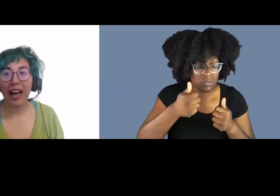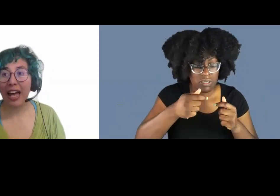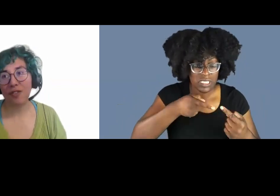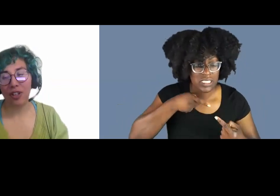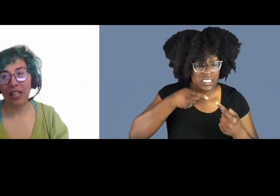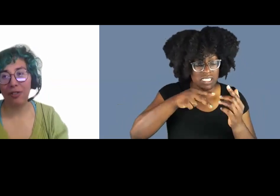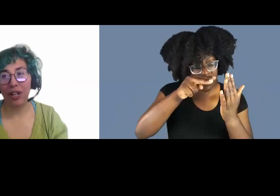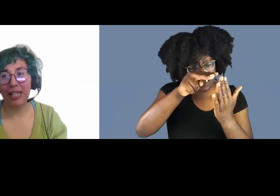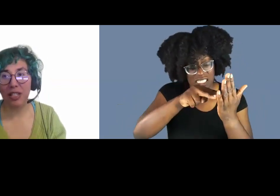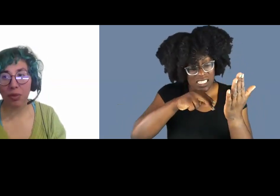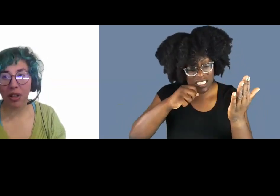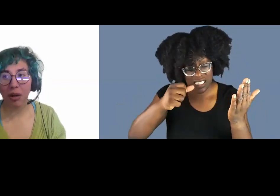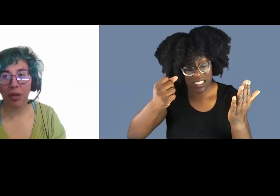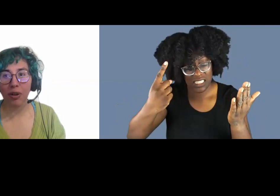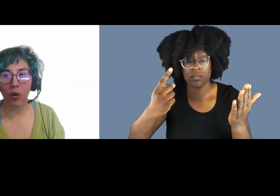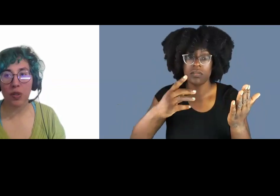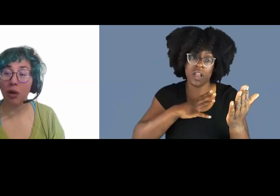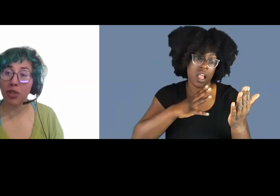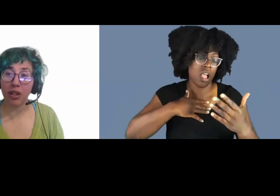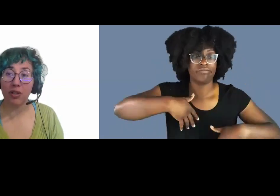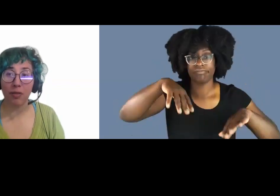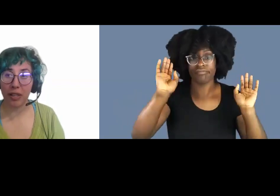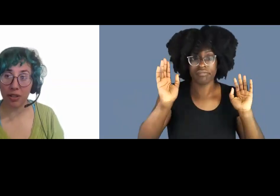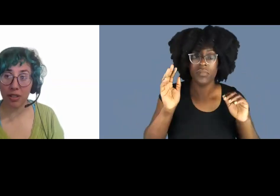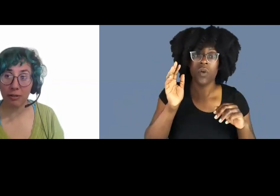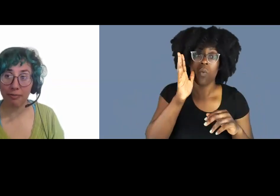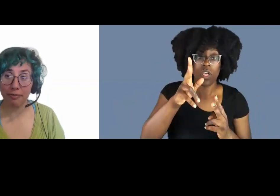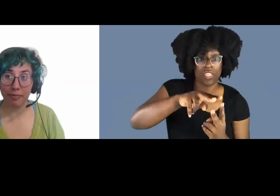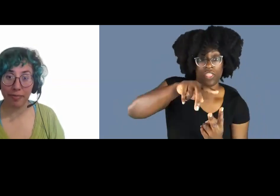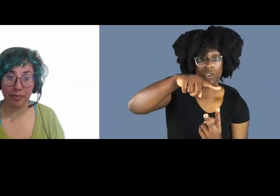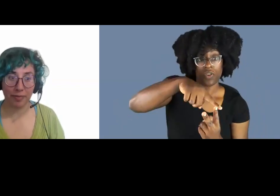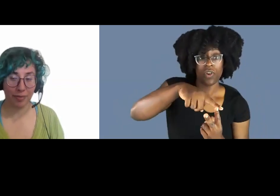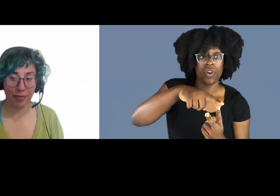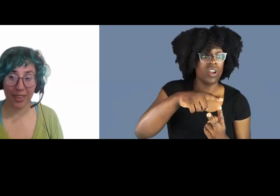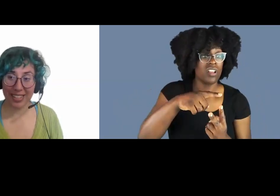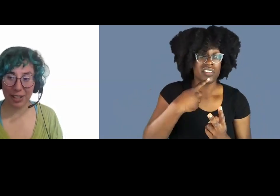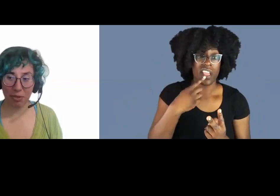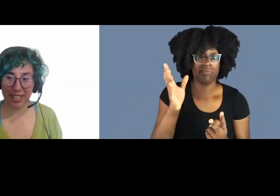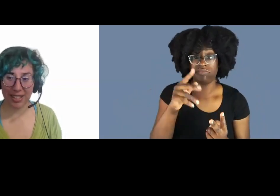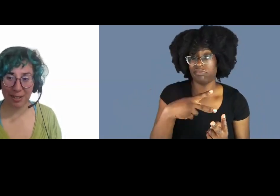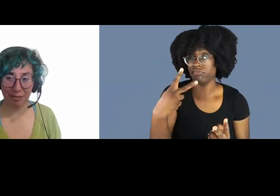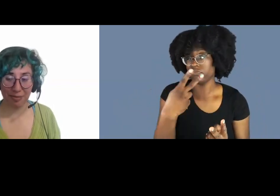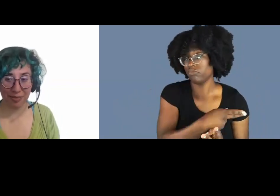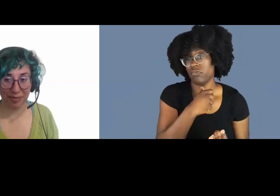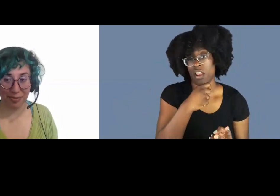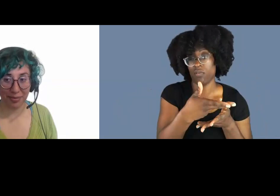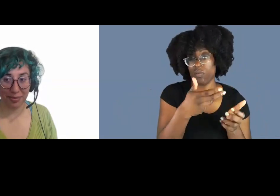and ask for either for an accessible copy or stop talking to the vendors. Next slide,